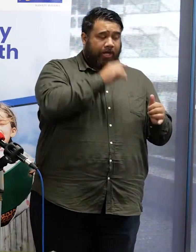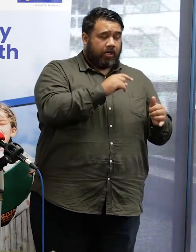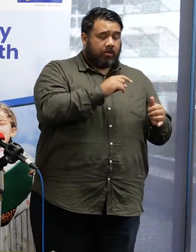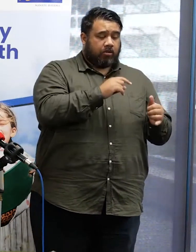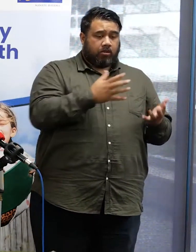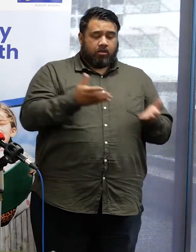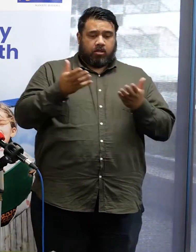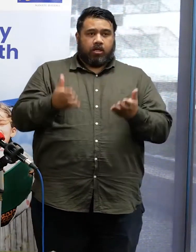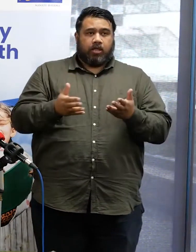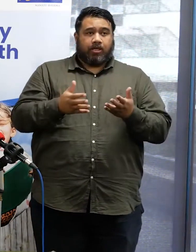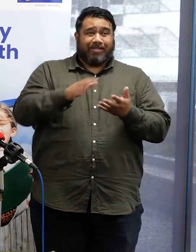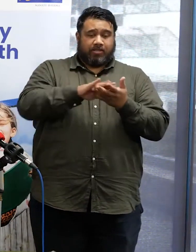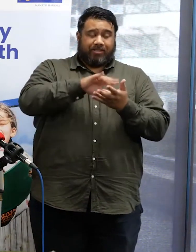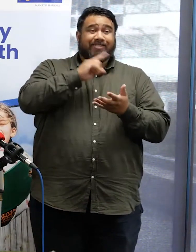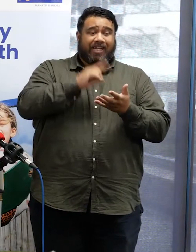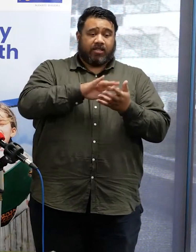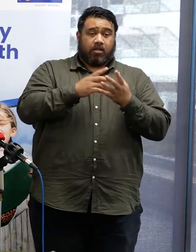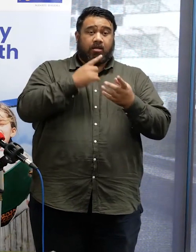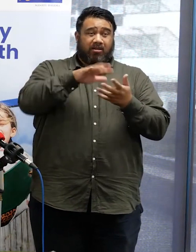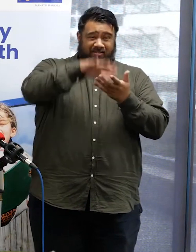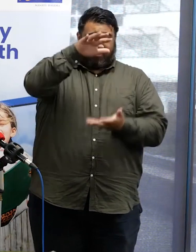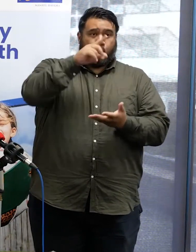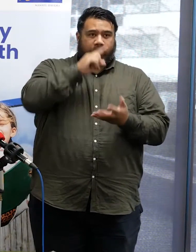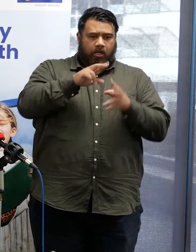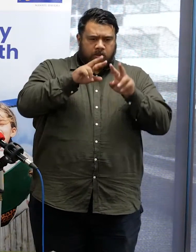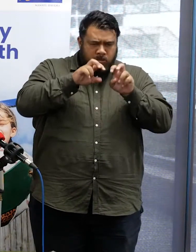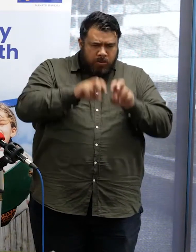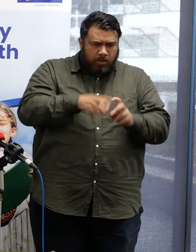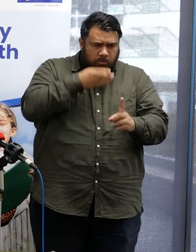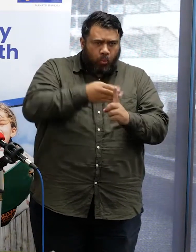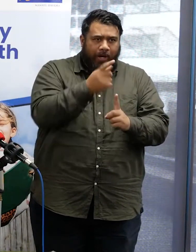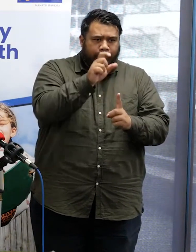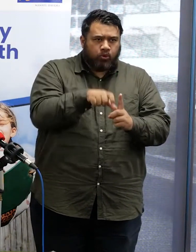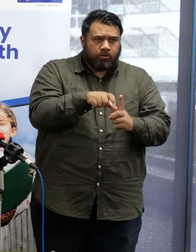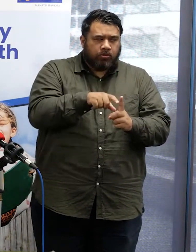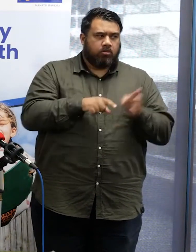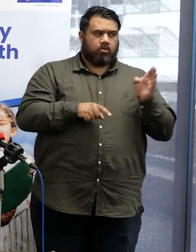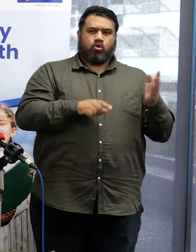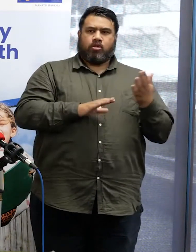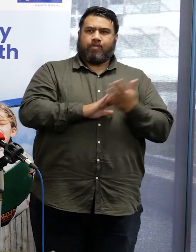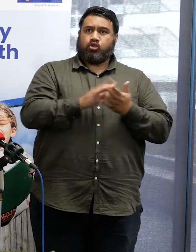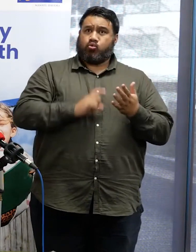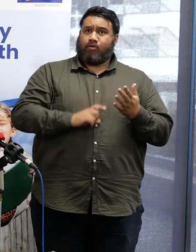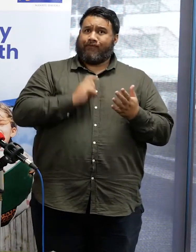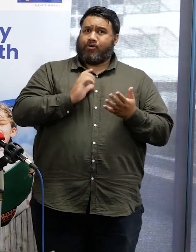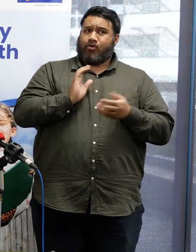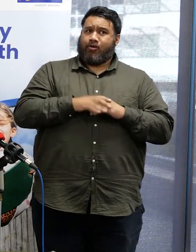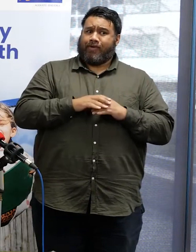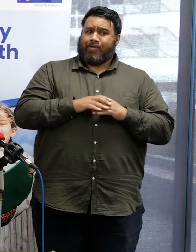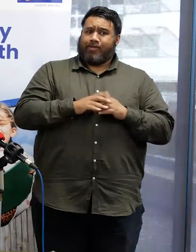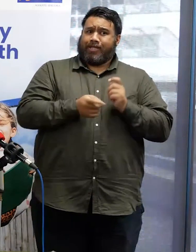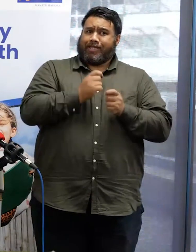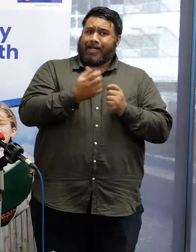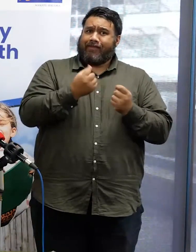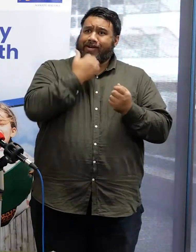and interrogate data around specific individuals. So as it stands at this moment, you're not confident that the required testing is occurring? I think we've got a system to put